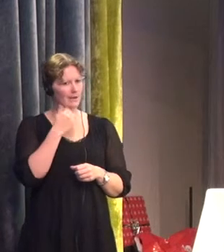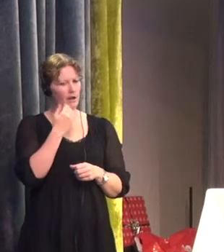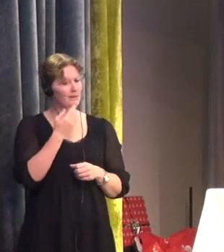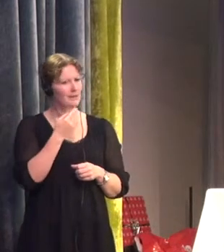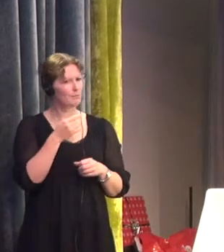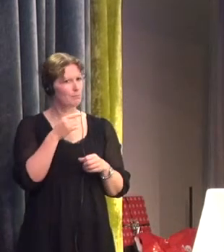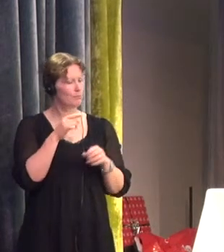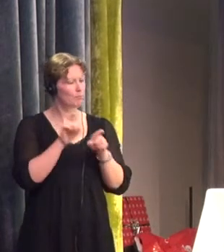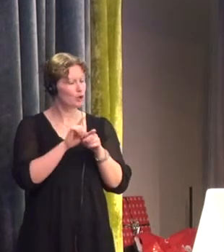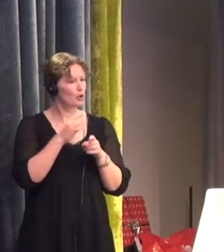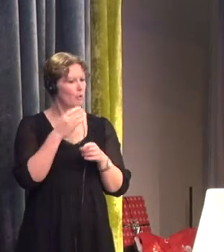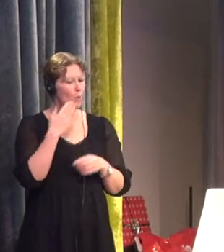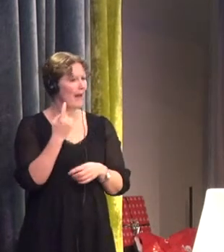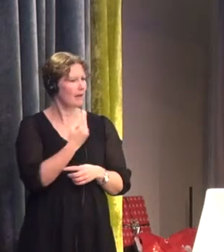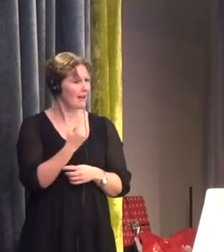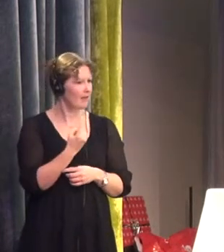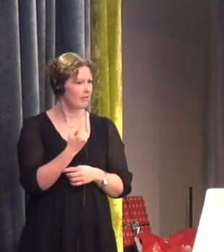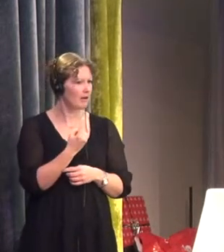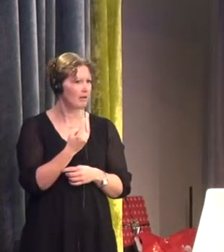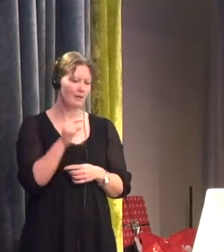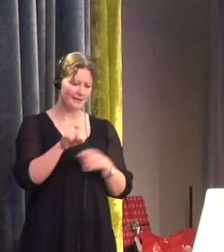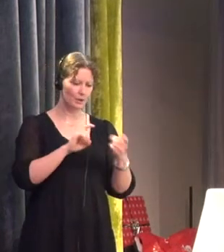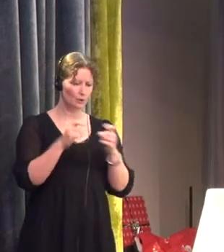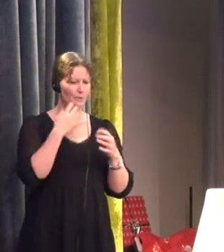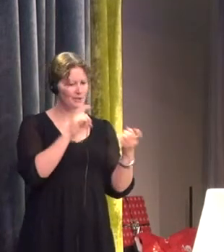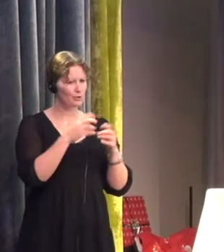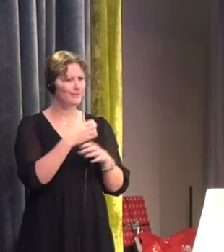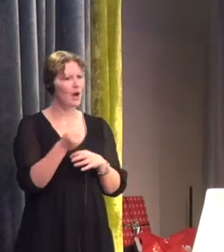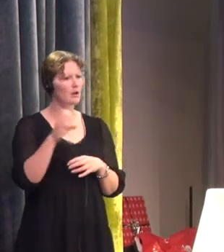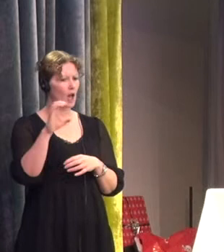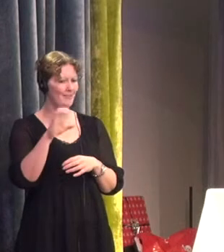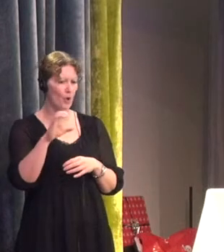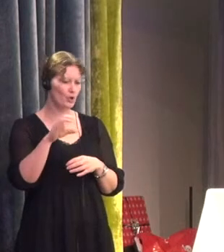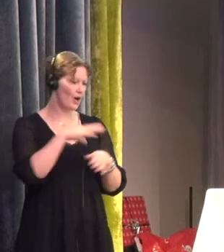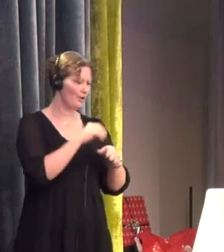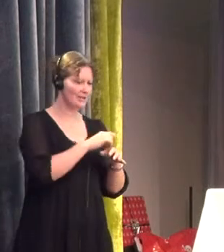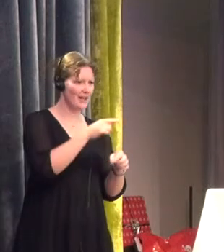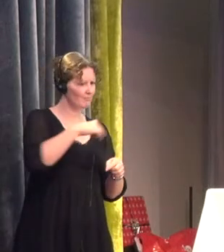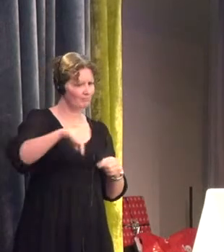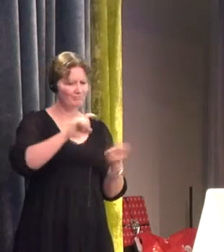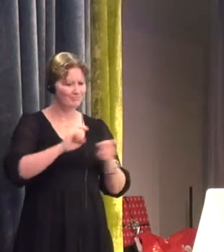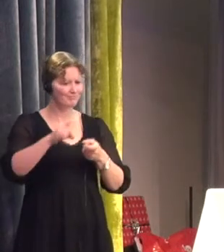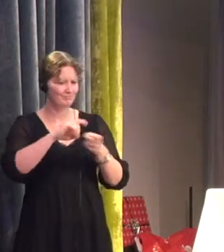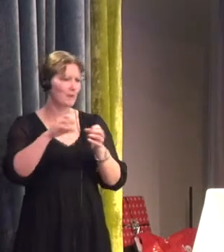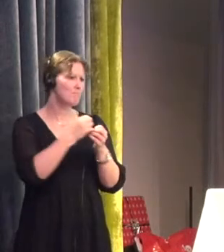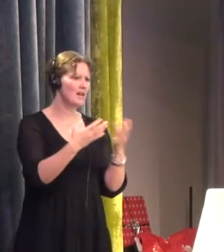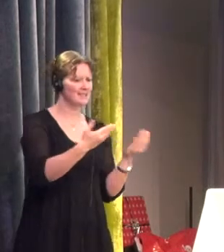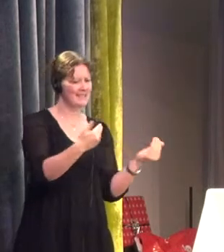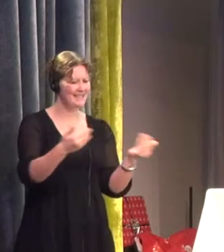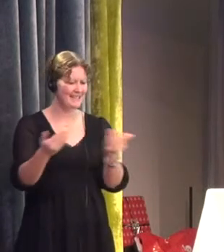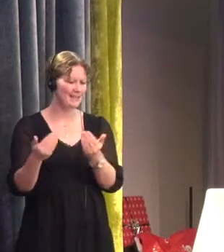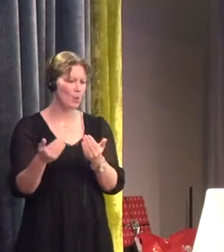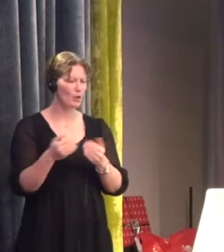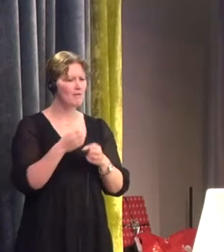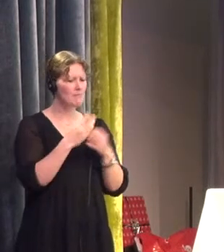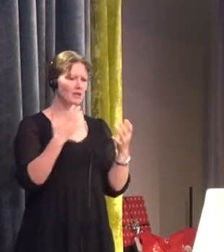of it that are somewhat controversial. One is the linguistic one, and many traditional societies where people with disabilities